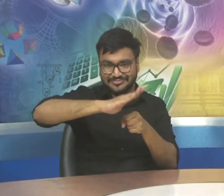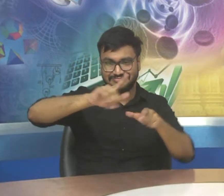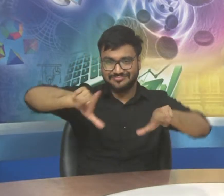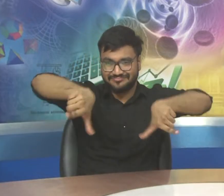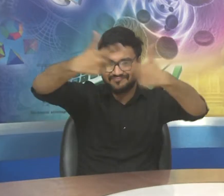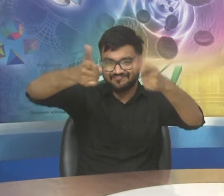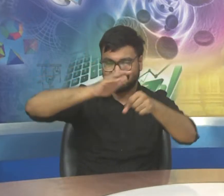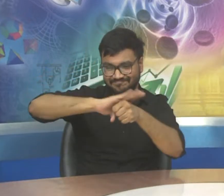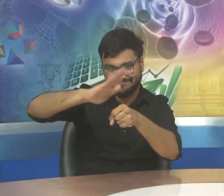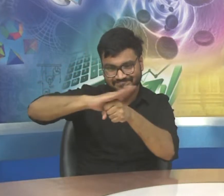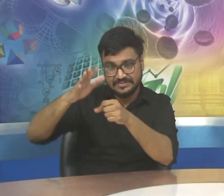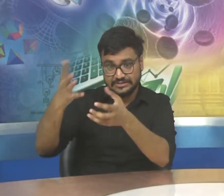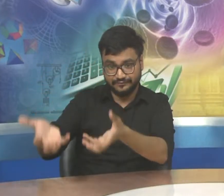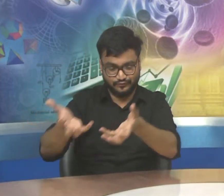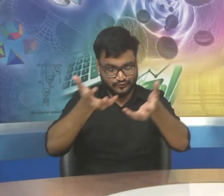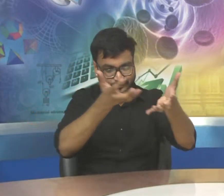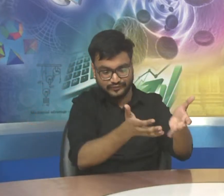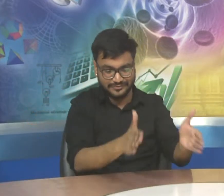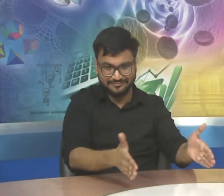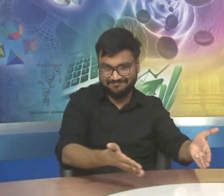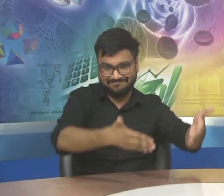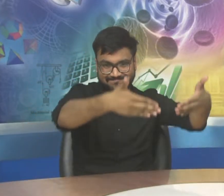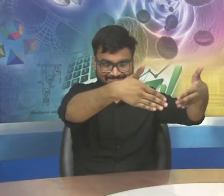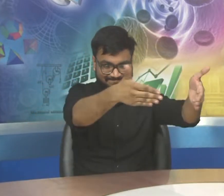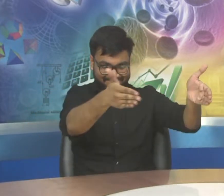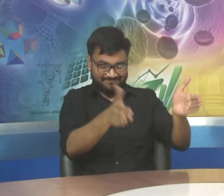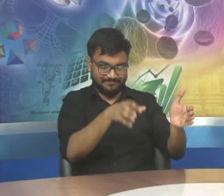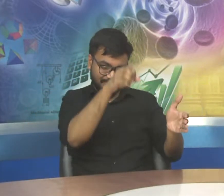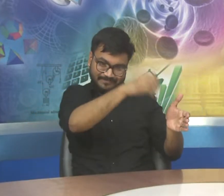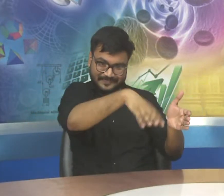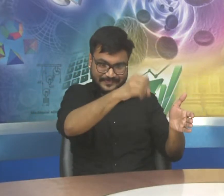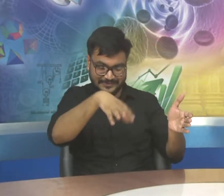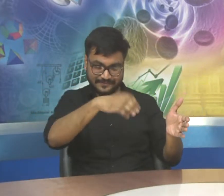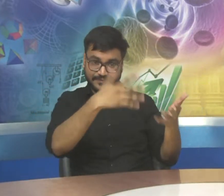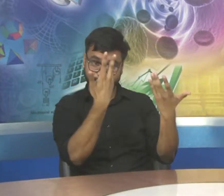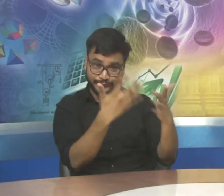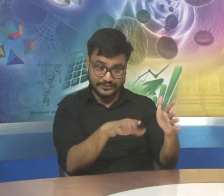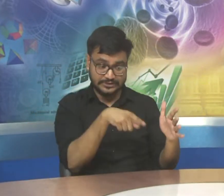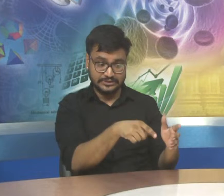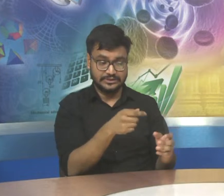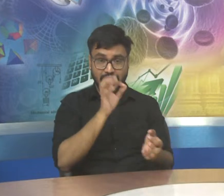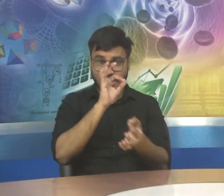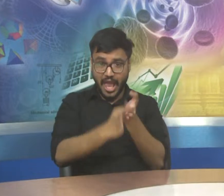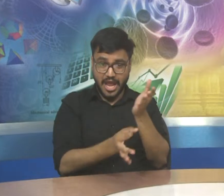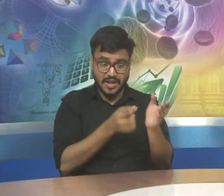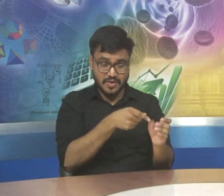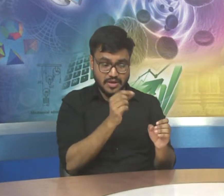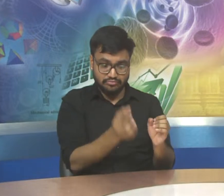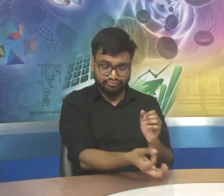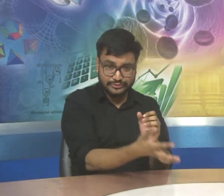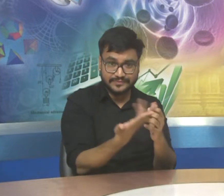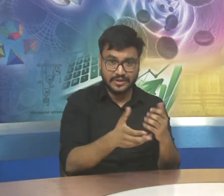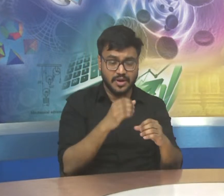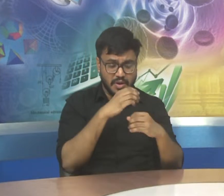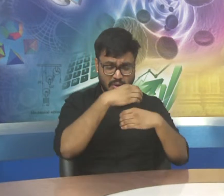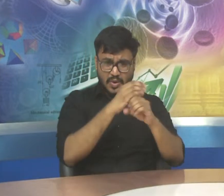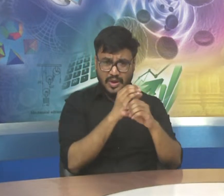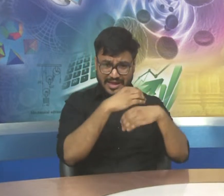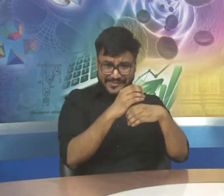is blown from a distance in Fukini. Fukini is a metal pipe which is used to